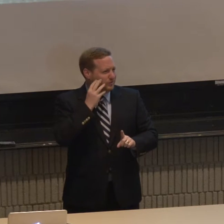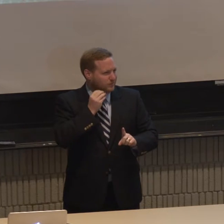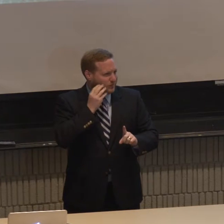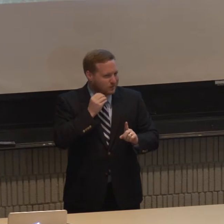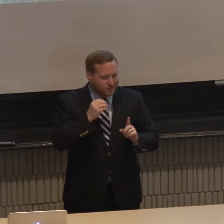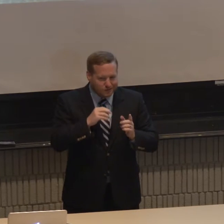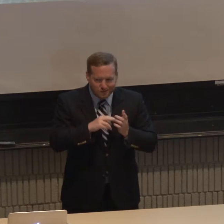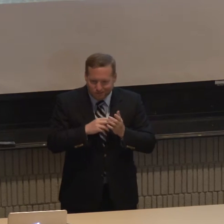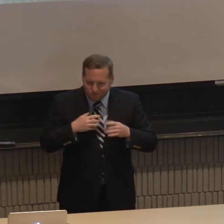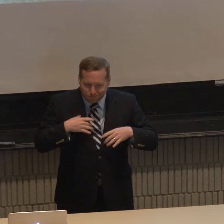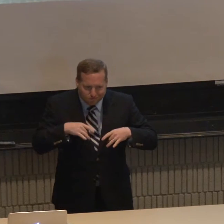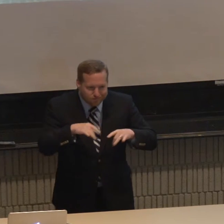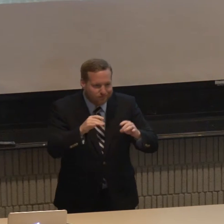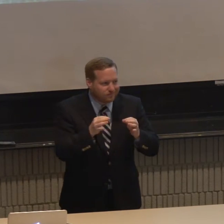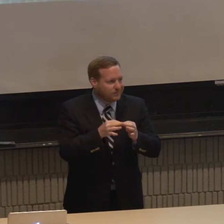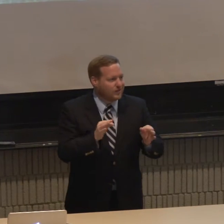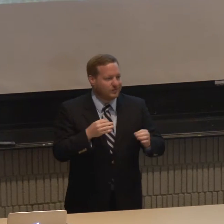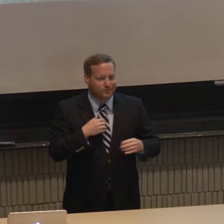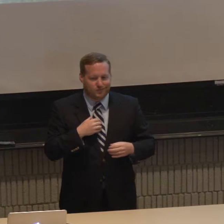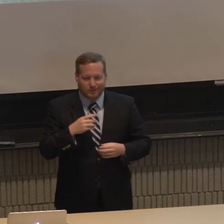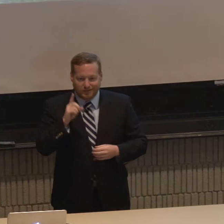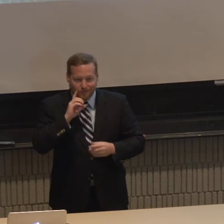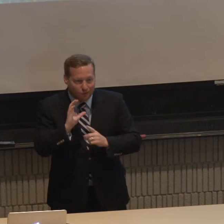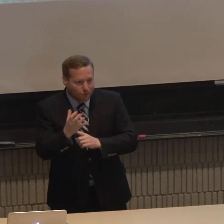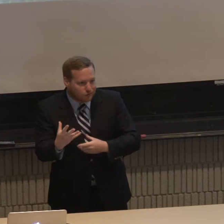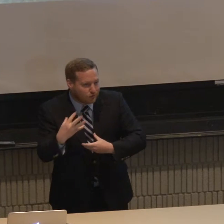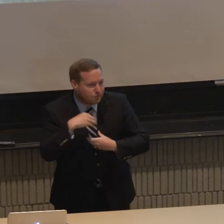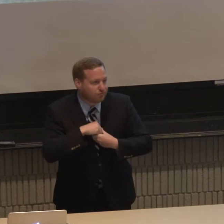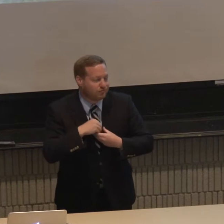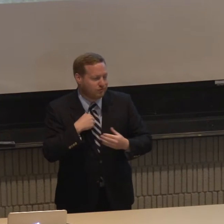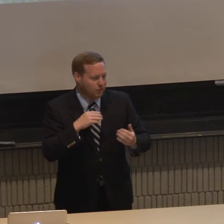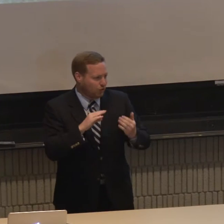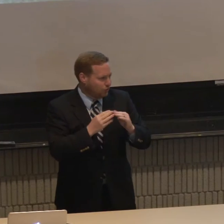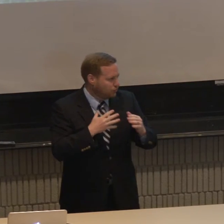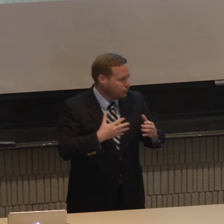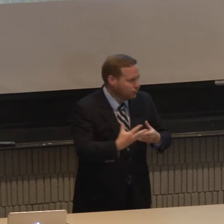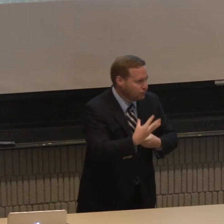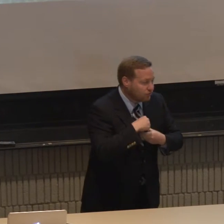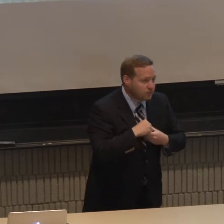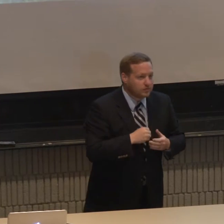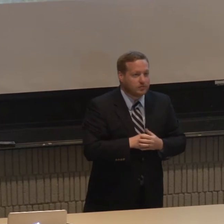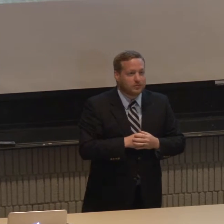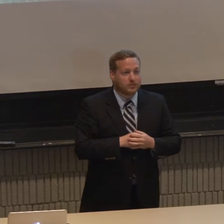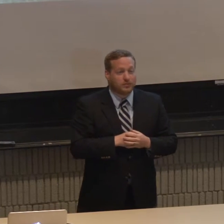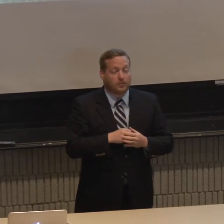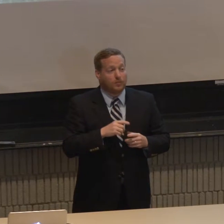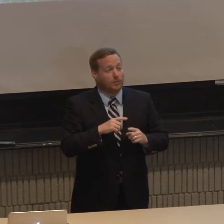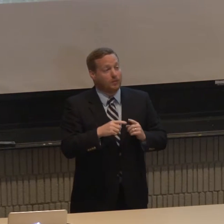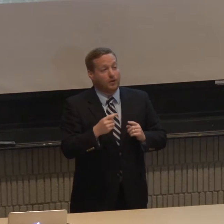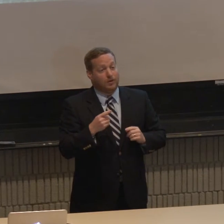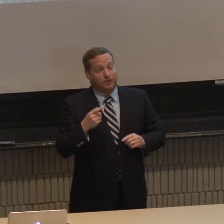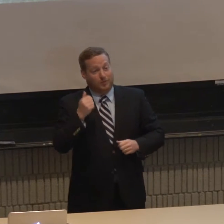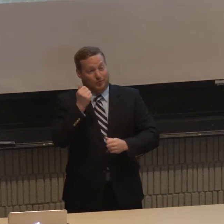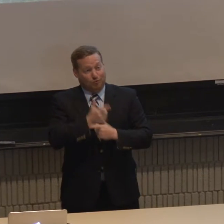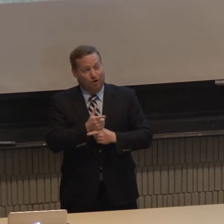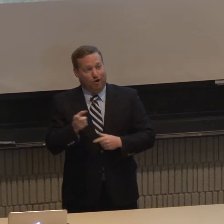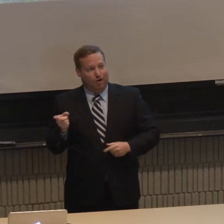was in a very rich social environment to both acquire fluency in language, but also academic